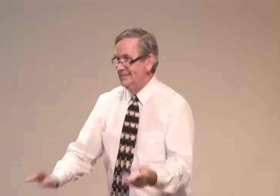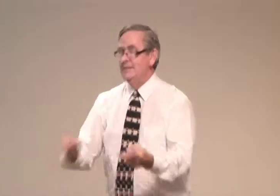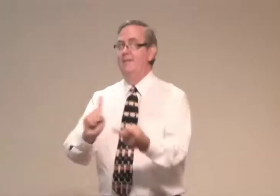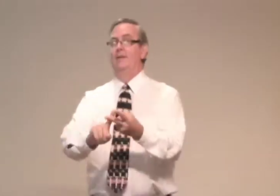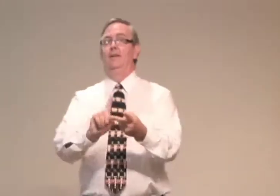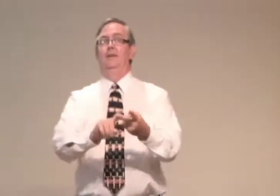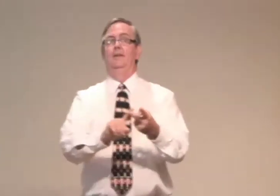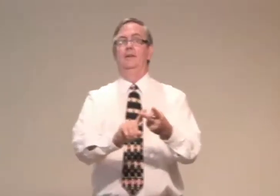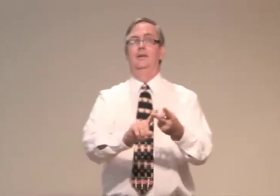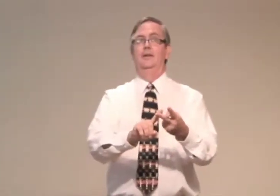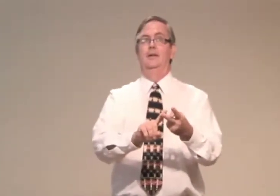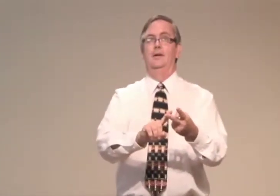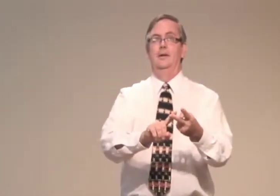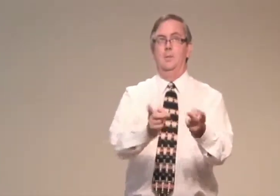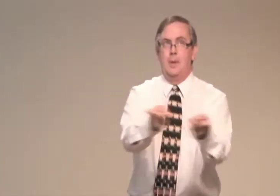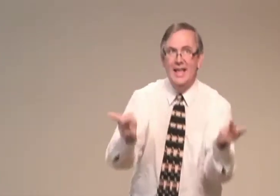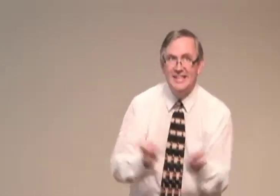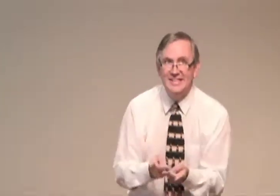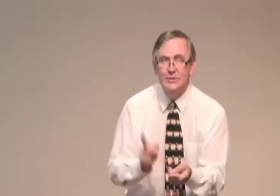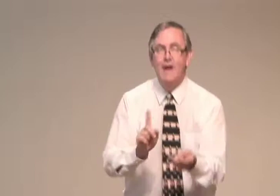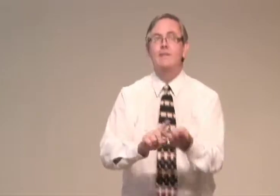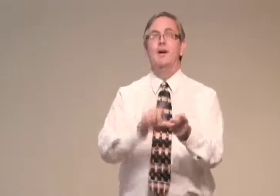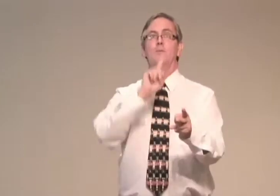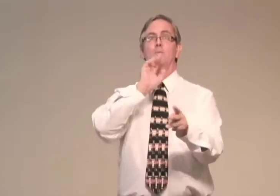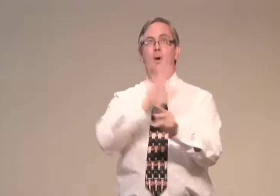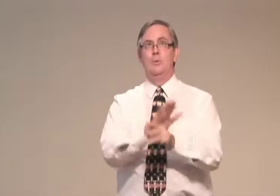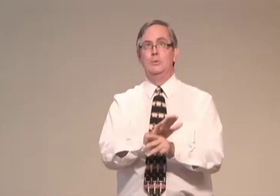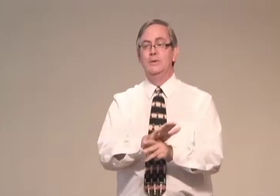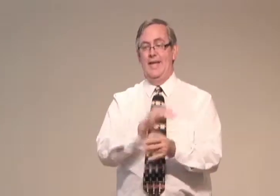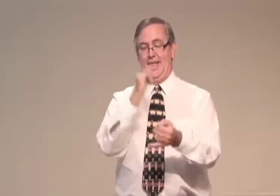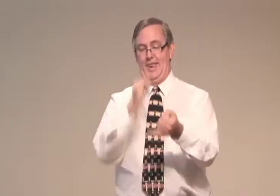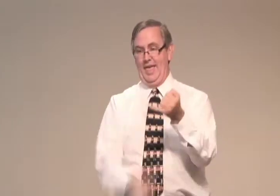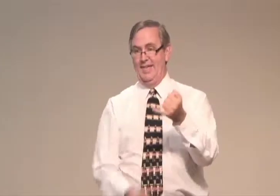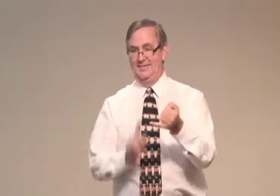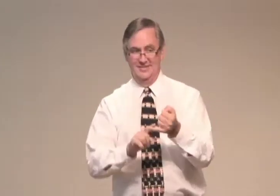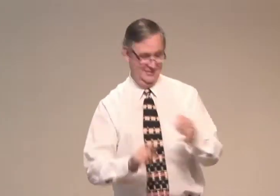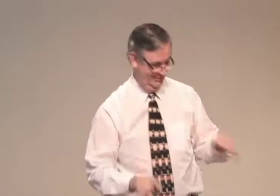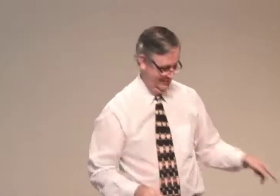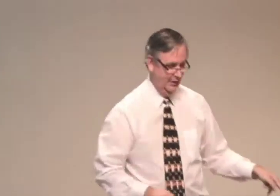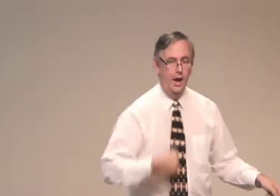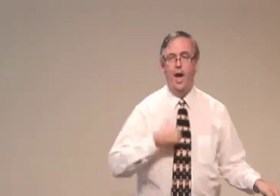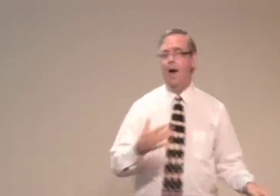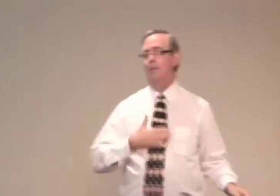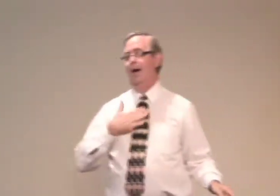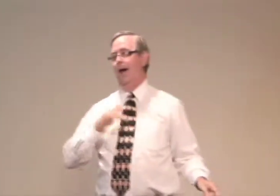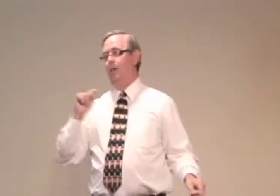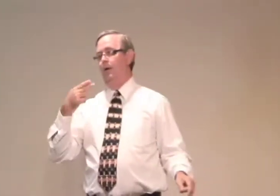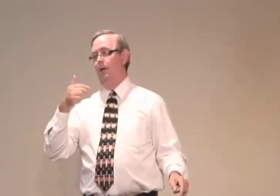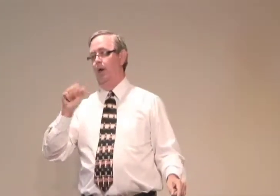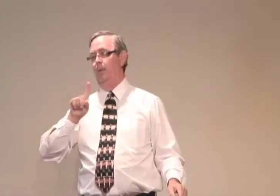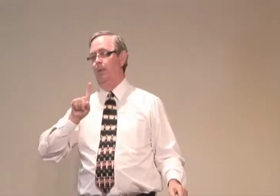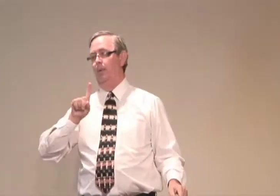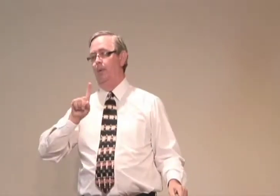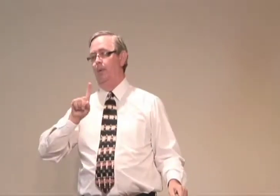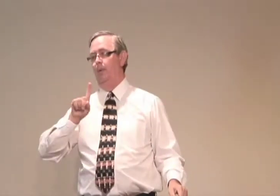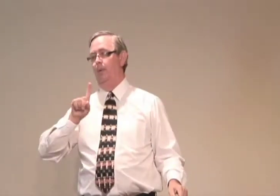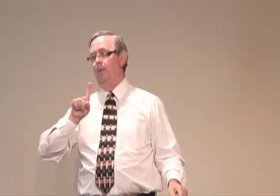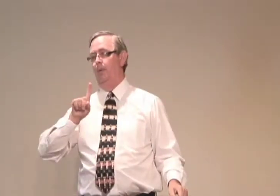peace secondly we have a place thirdly we have a promise and then lastly I'm so